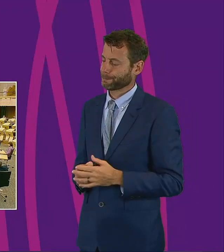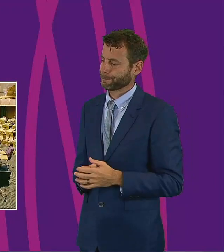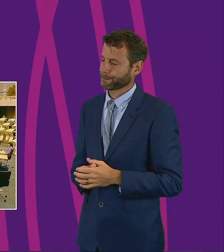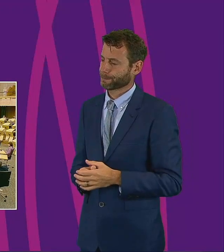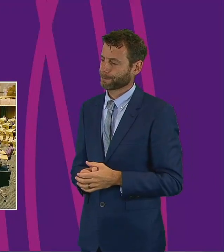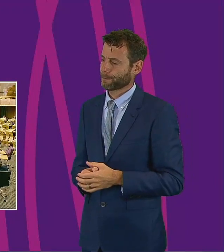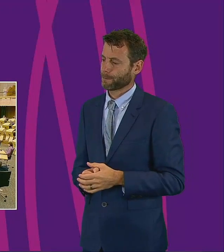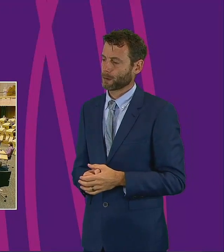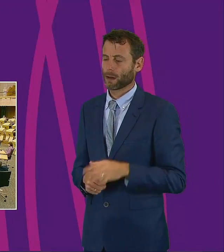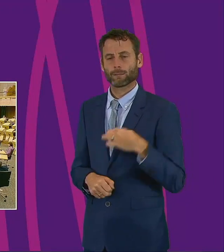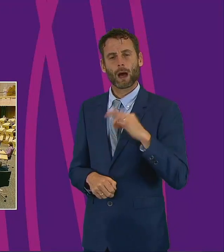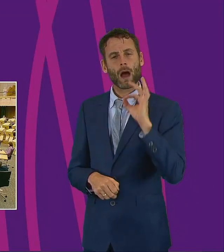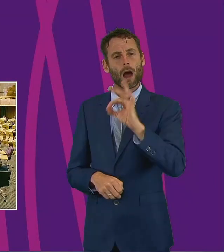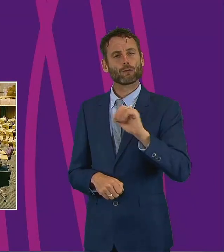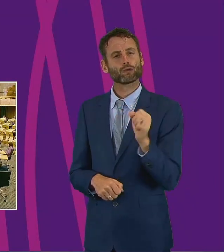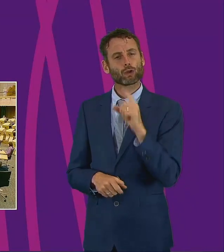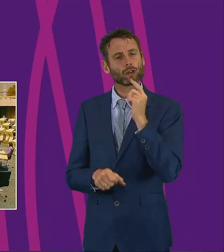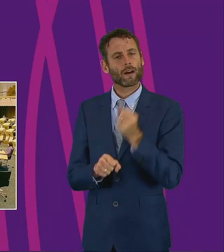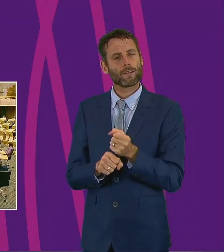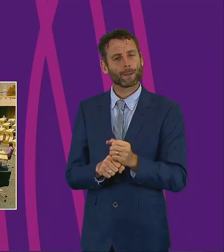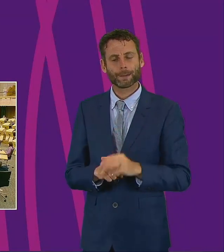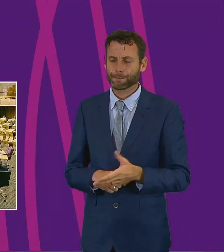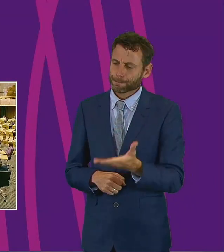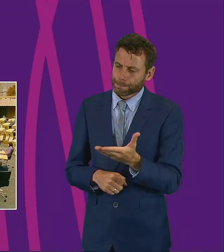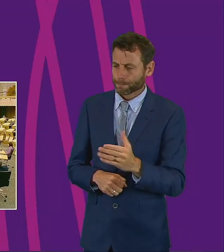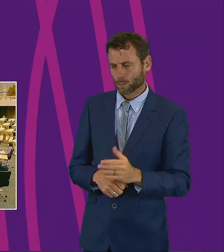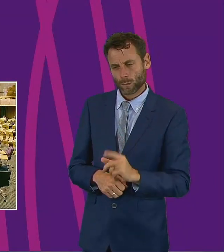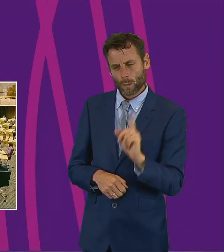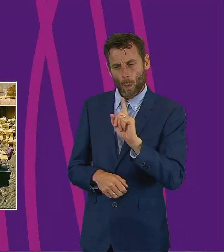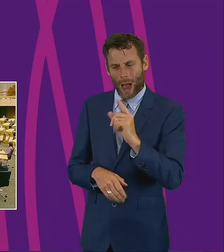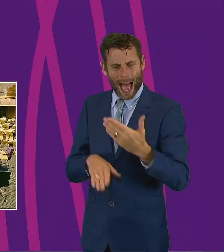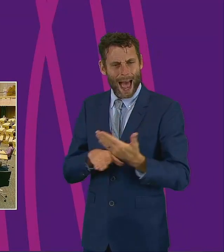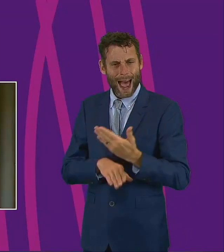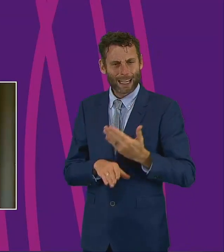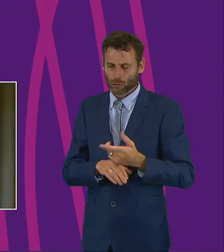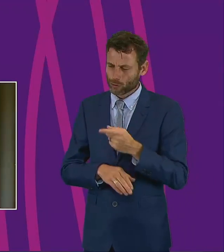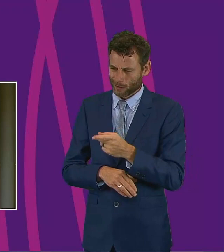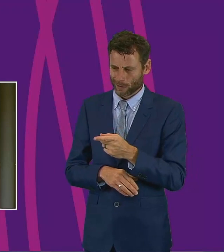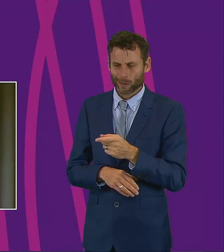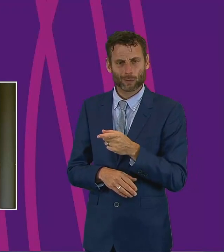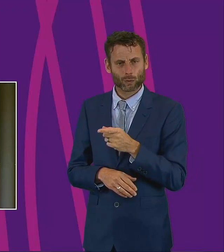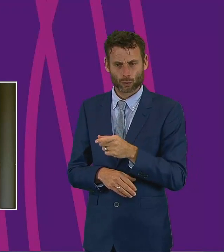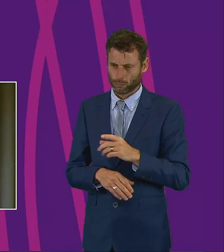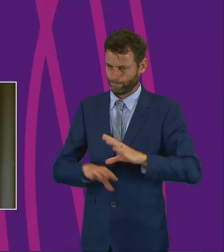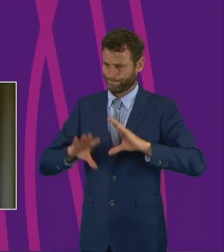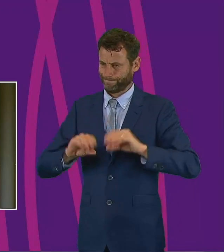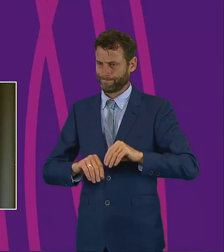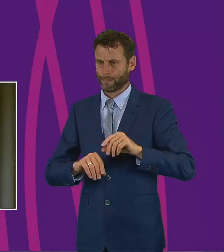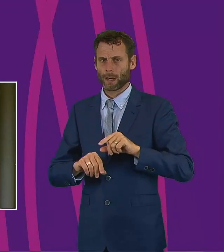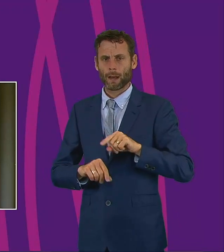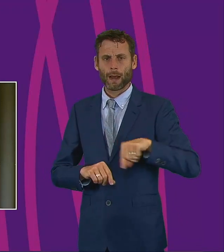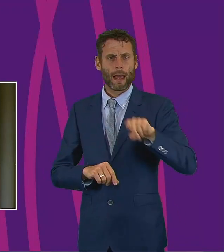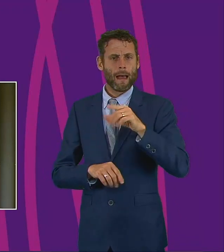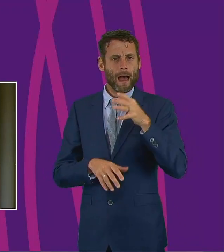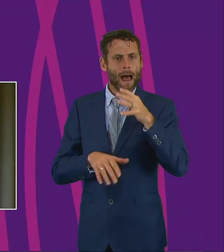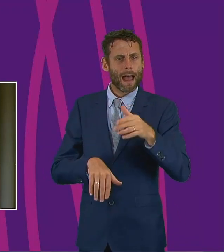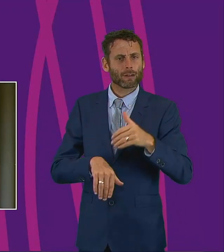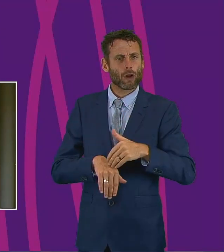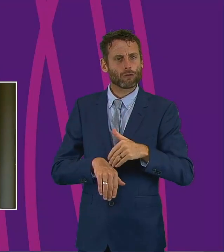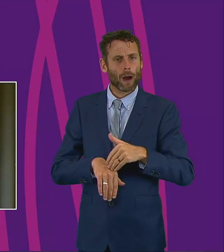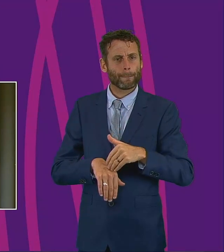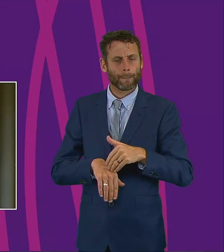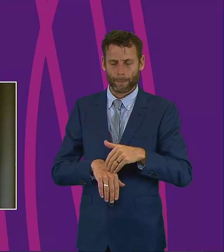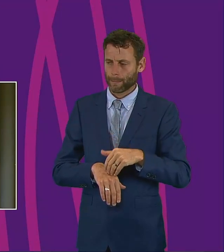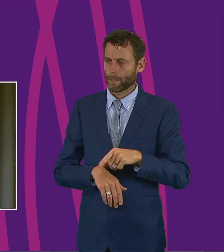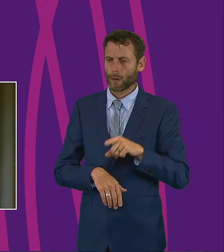To ask the Scottish Government what action is taken to address concerns that the Hate Crime and Public Order